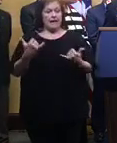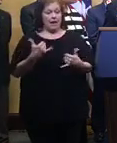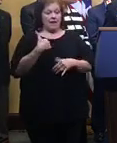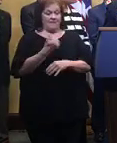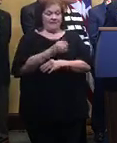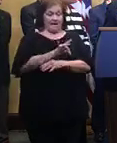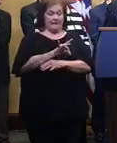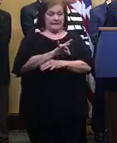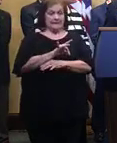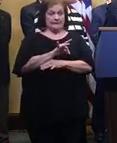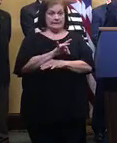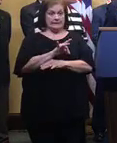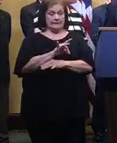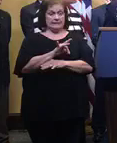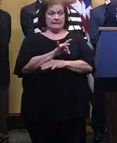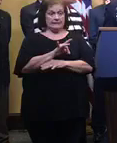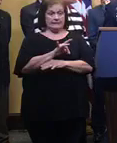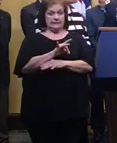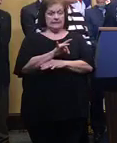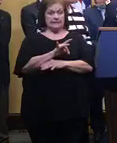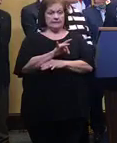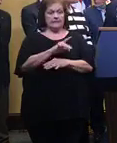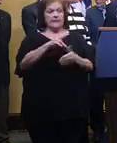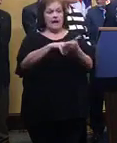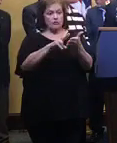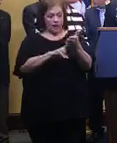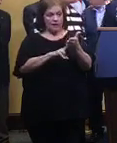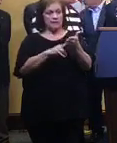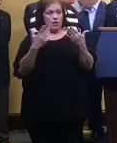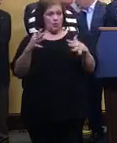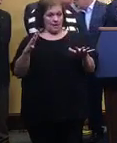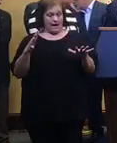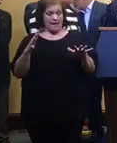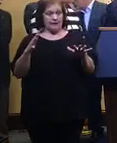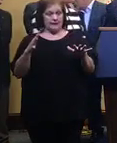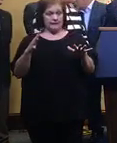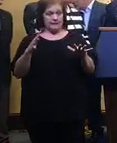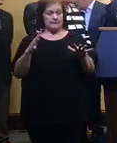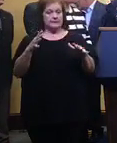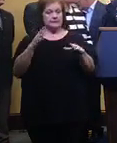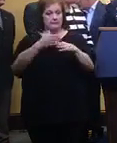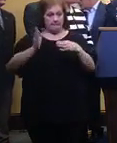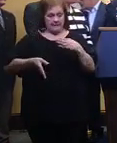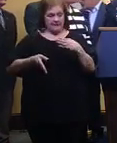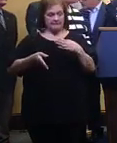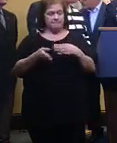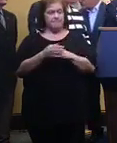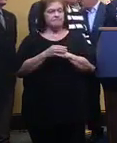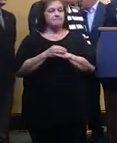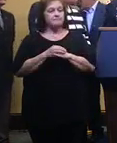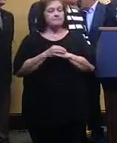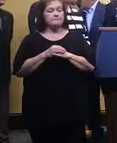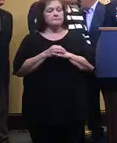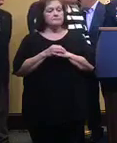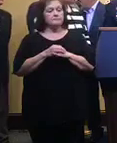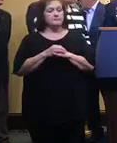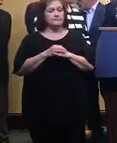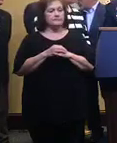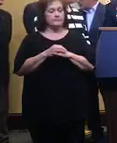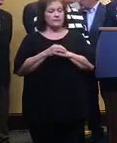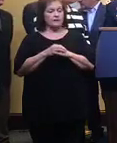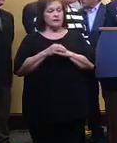the 20 construction contracts awarded are currently complete. And additionally, when